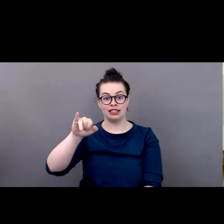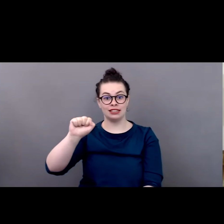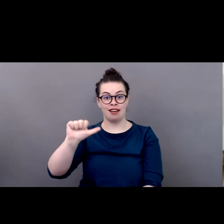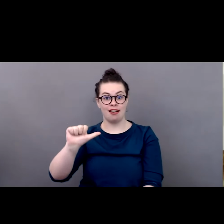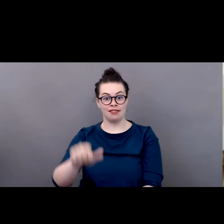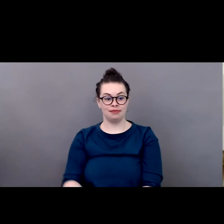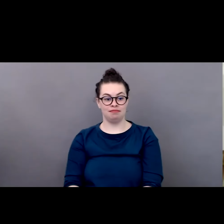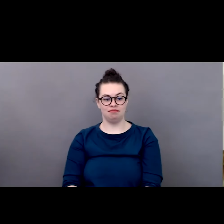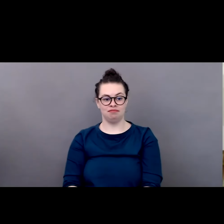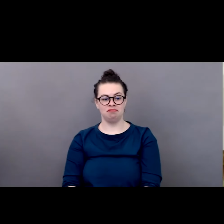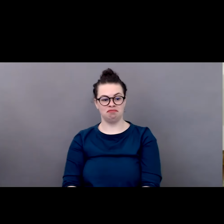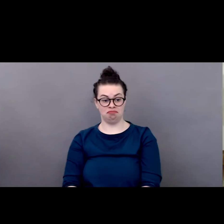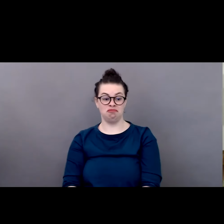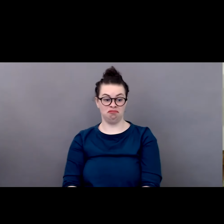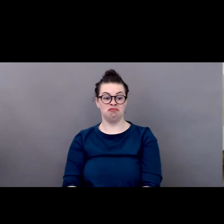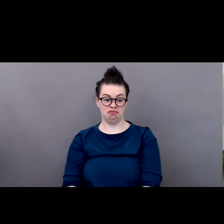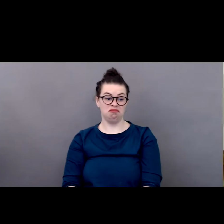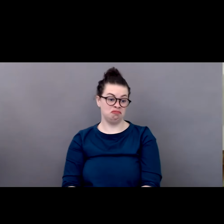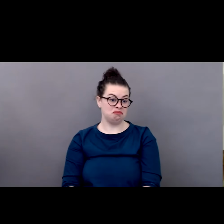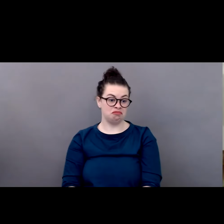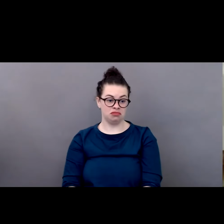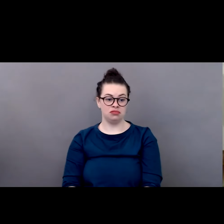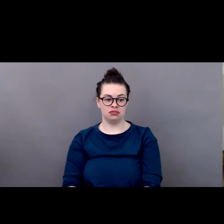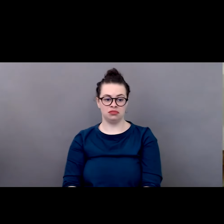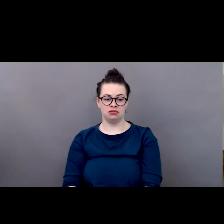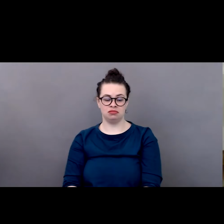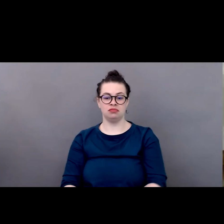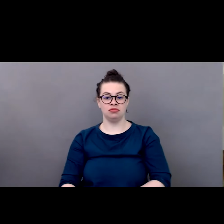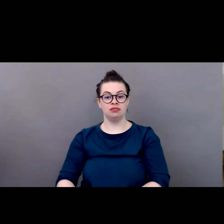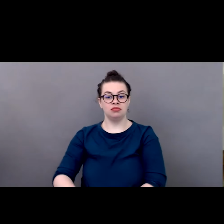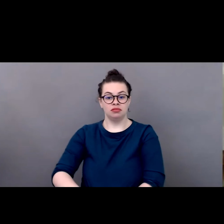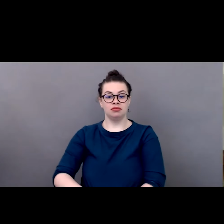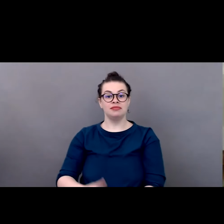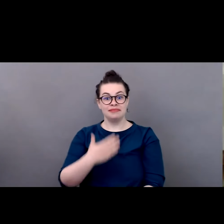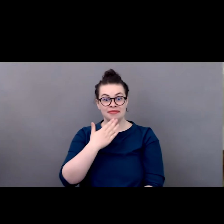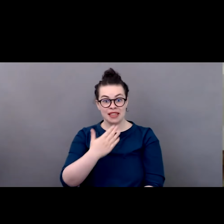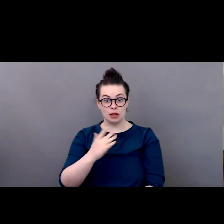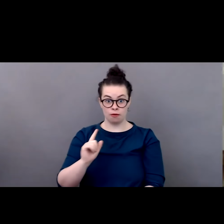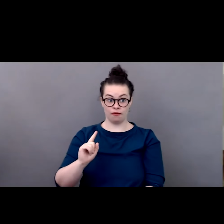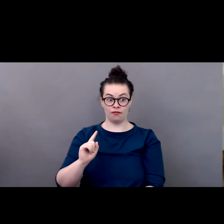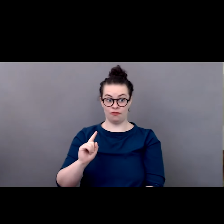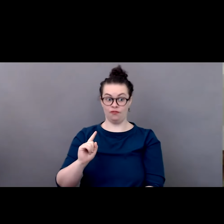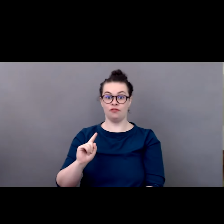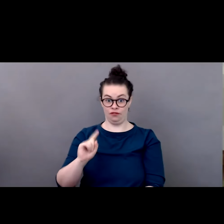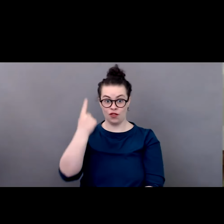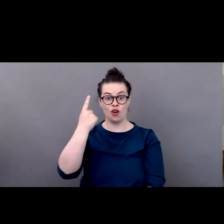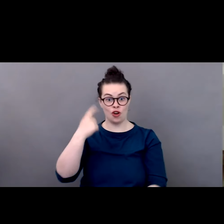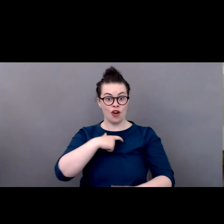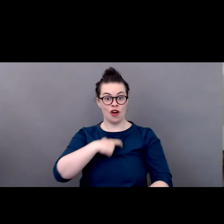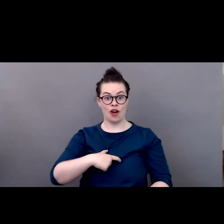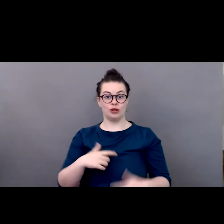Anne, and I'm thankful to be allowed to be the first speaker in this interesting